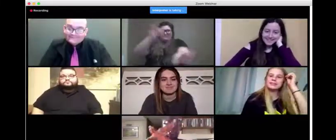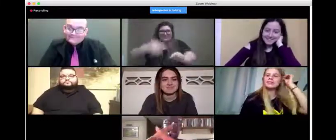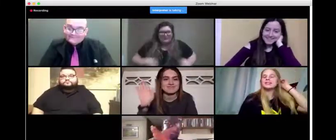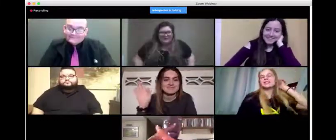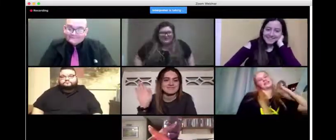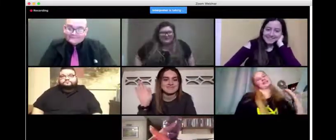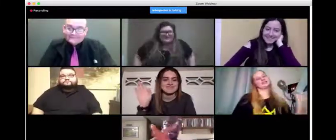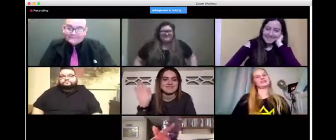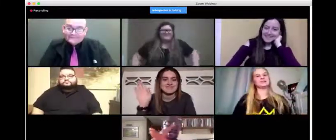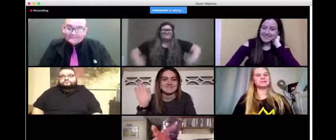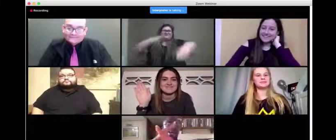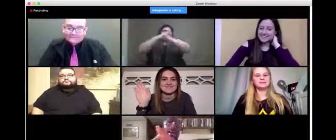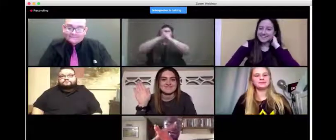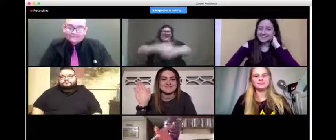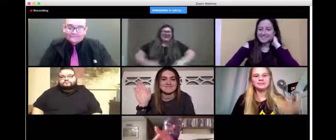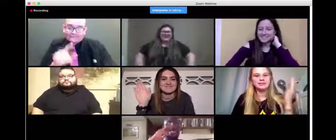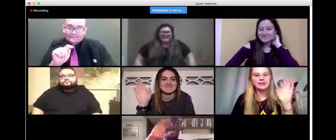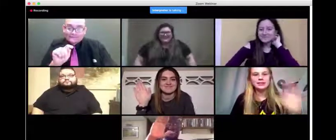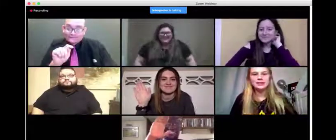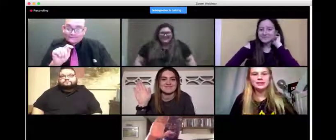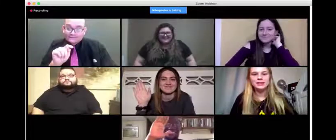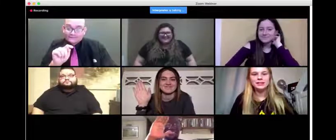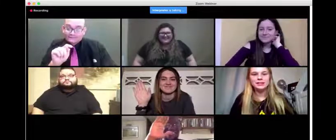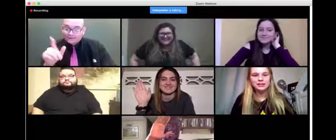Andre, okay, and then we'll let Taylor answer.